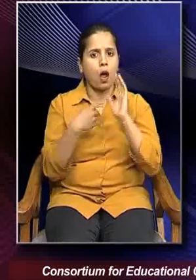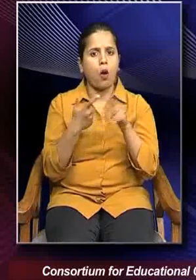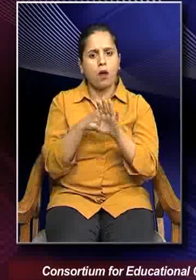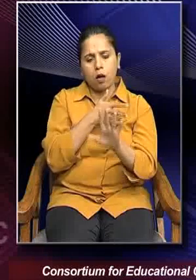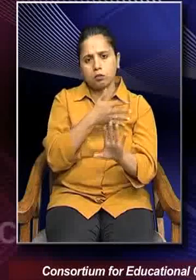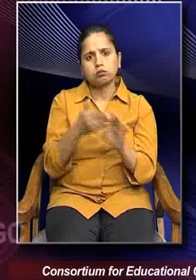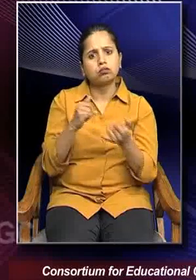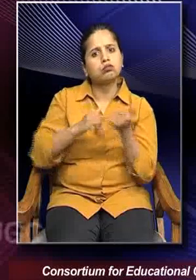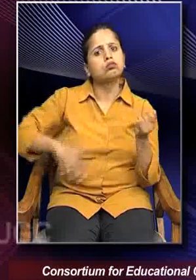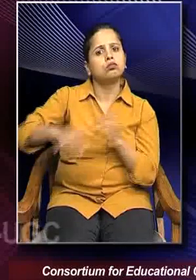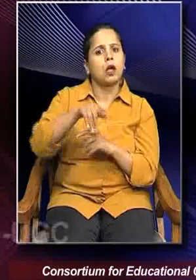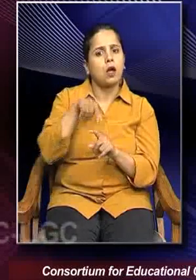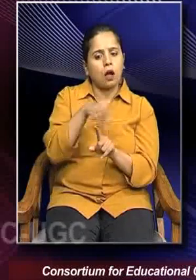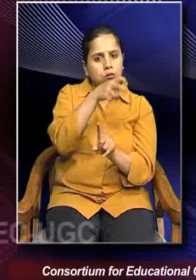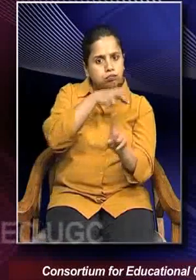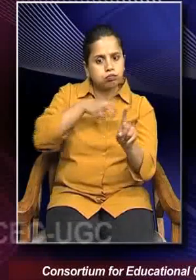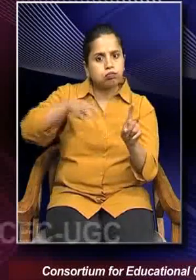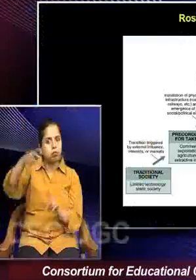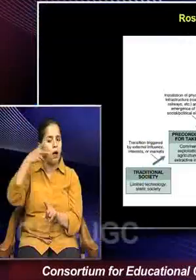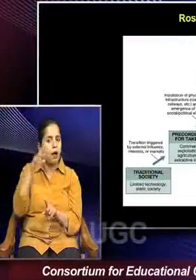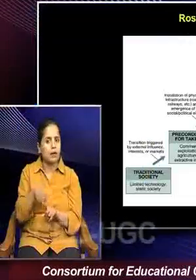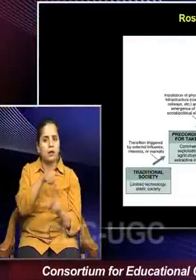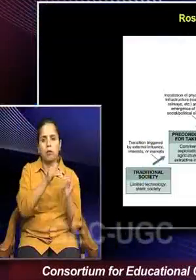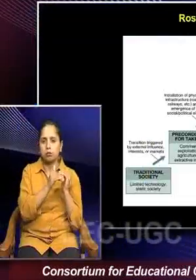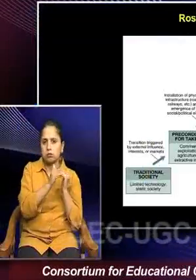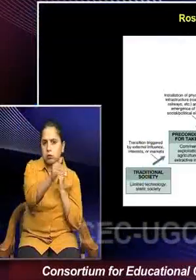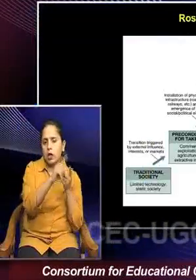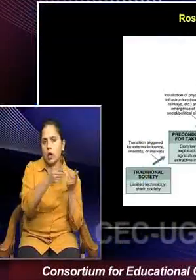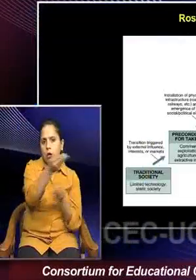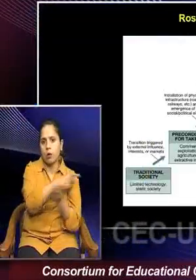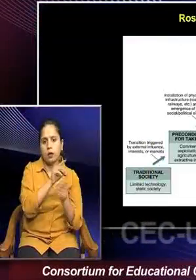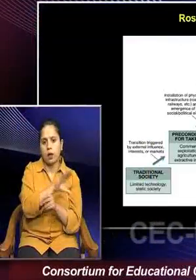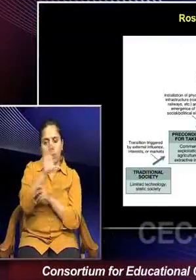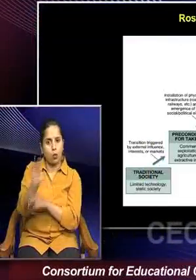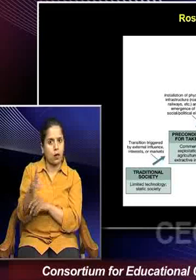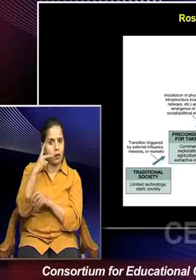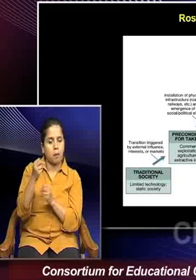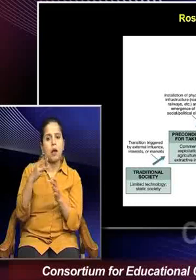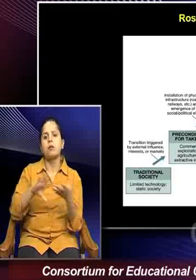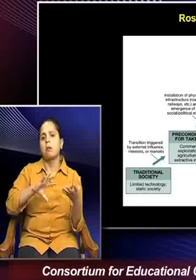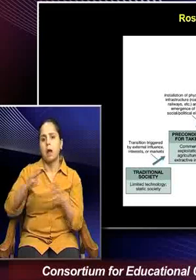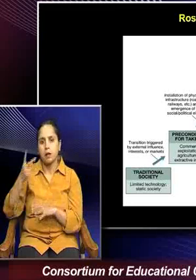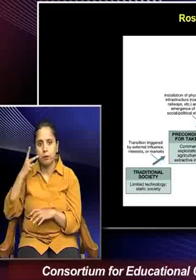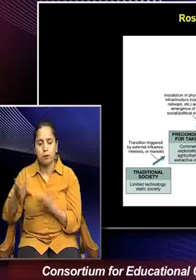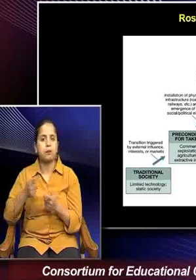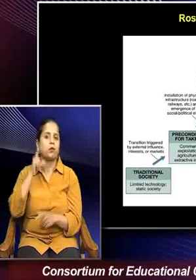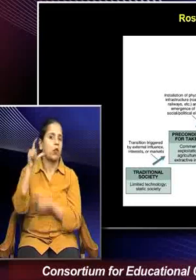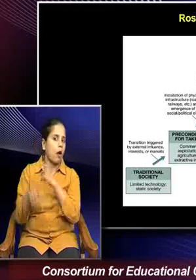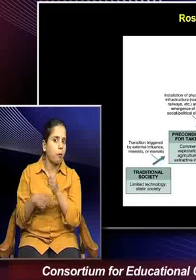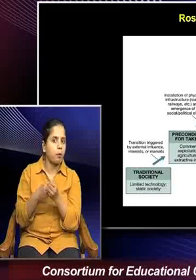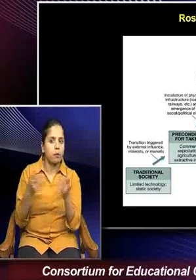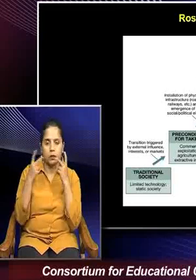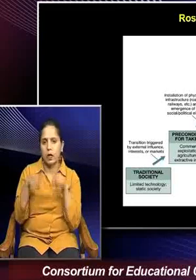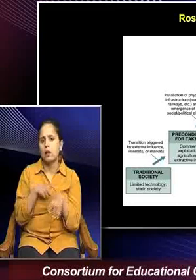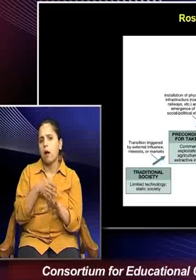of time transitions from a subsistence economy with investment in manufacturing and industrial sector